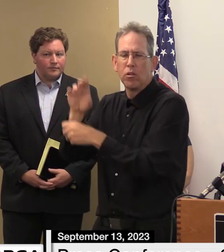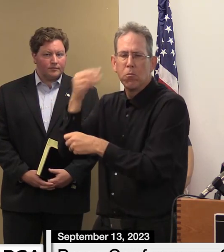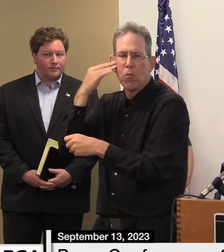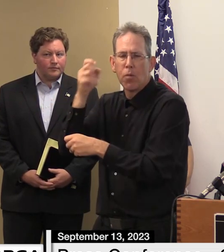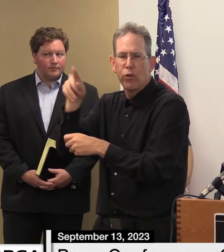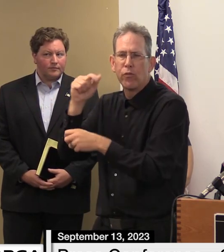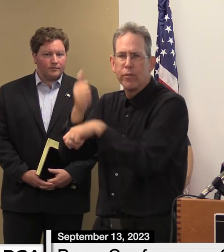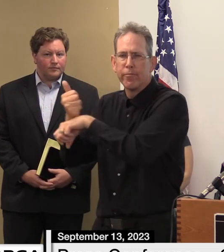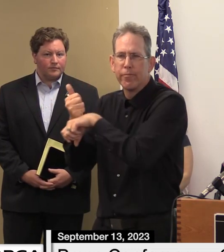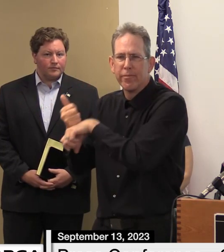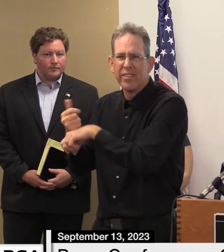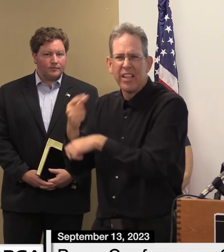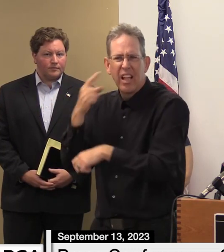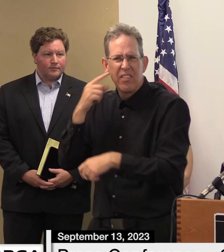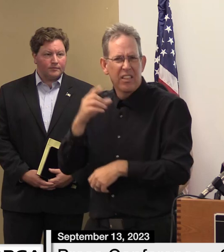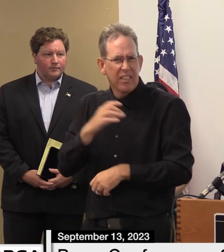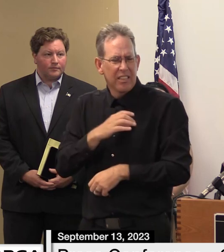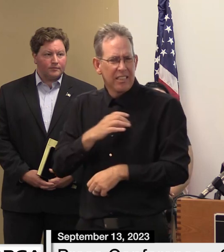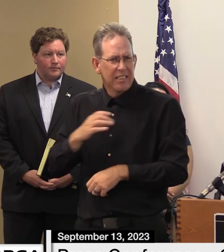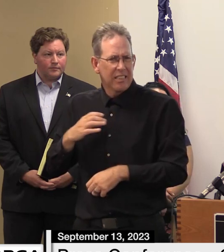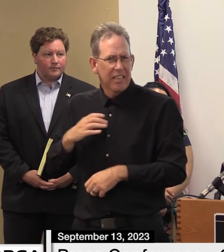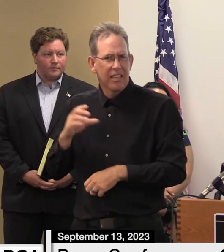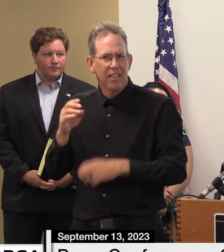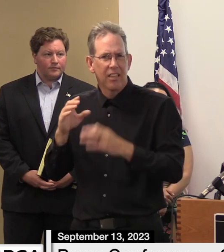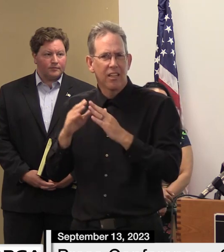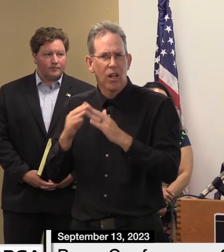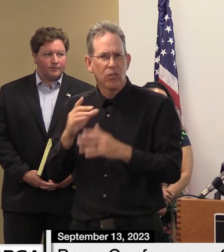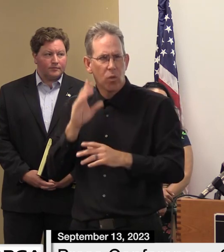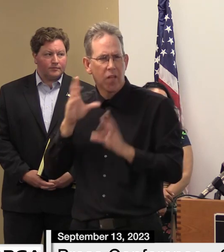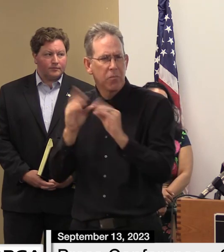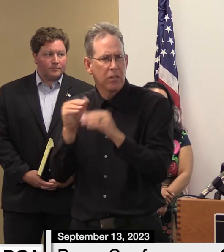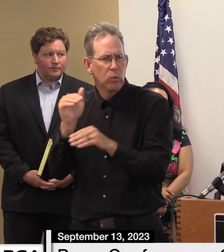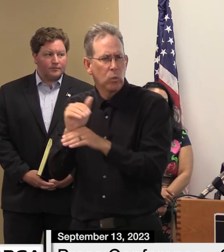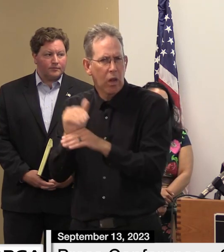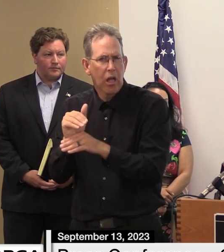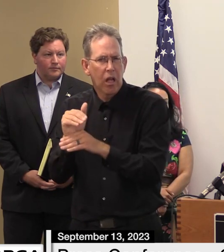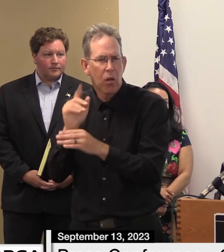this evening. We'll discuss that. If that looks like it's a probable